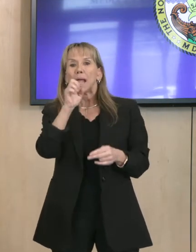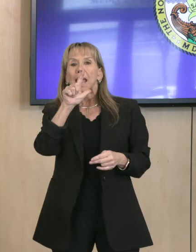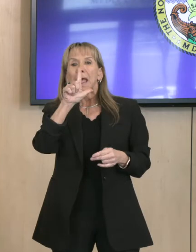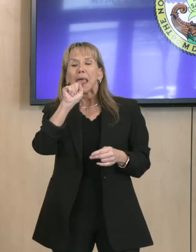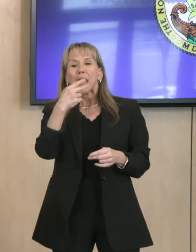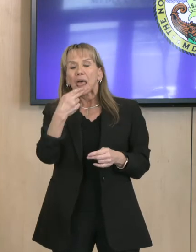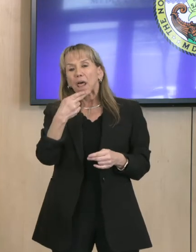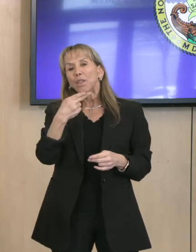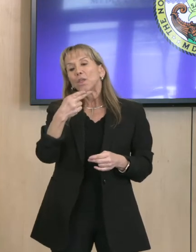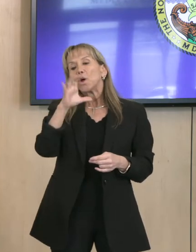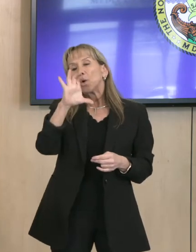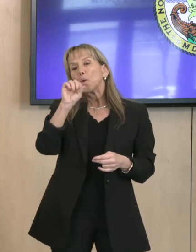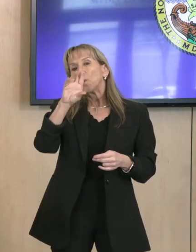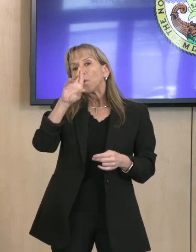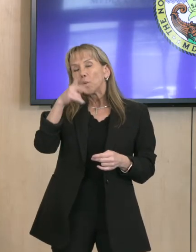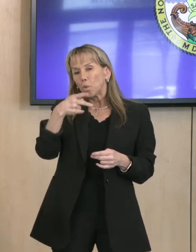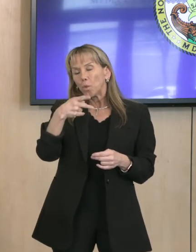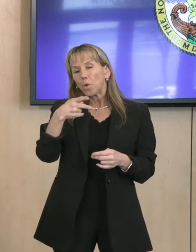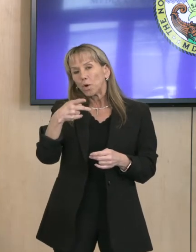HealthCorps,